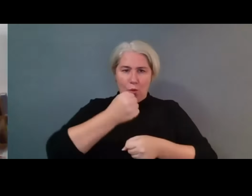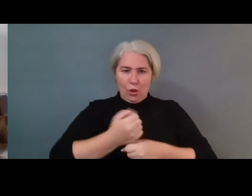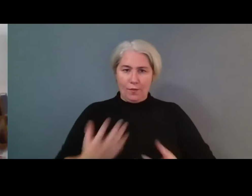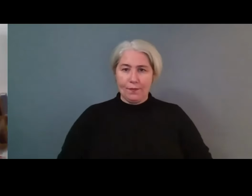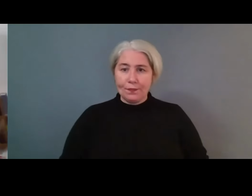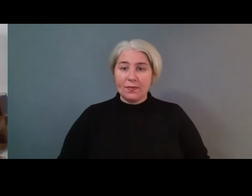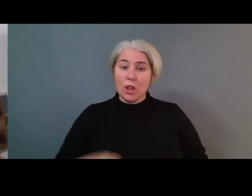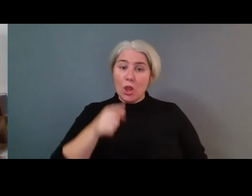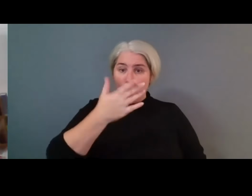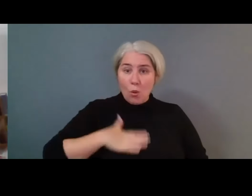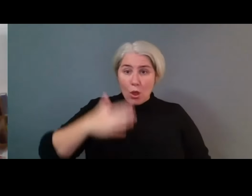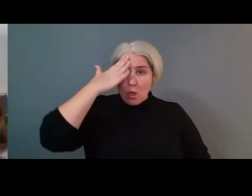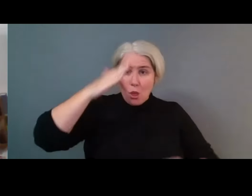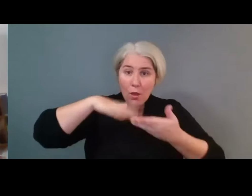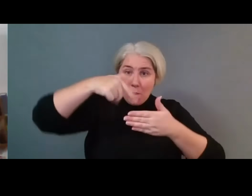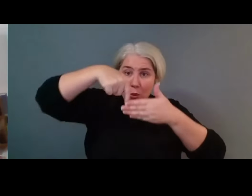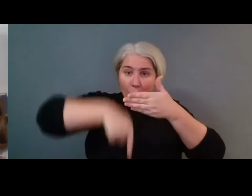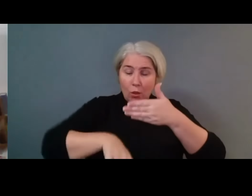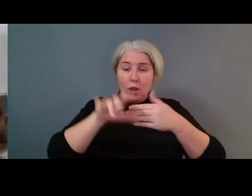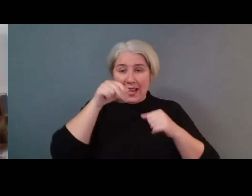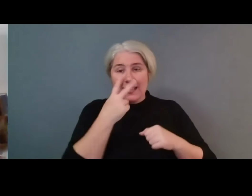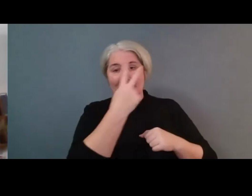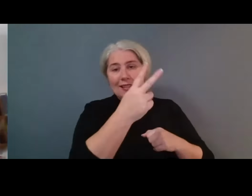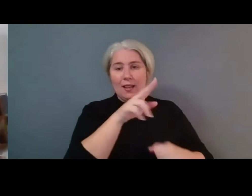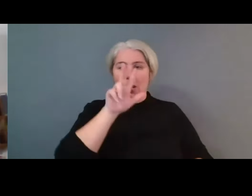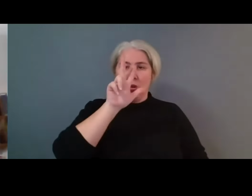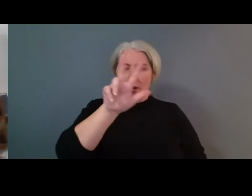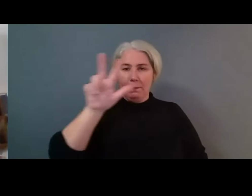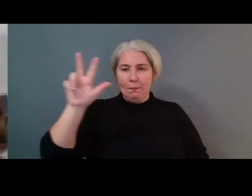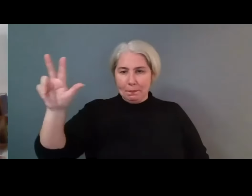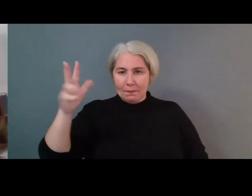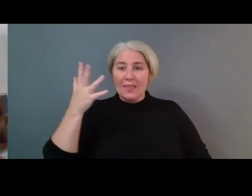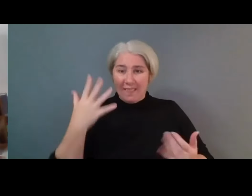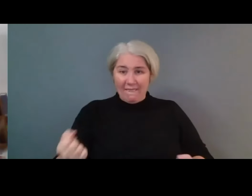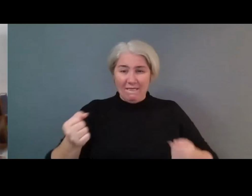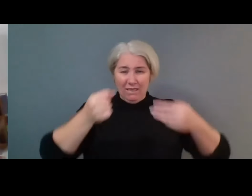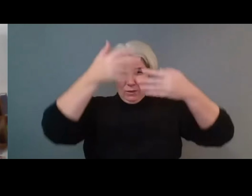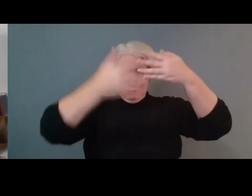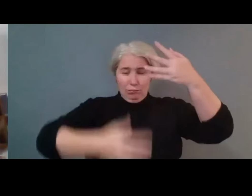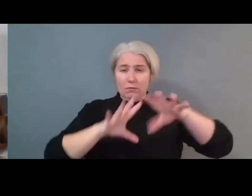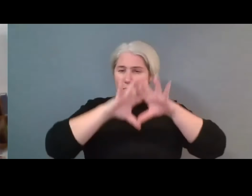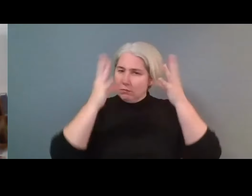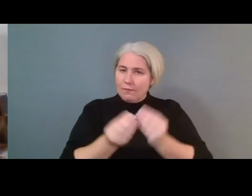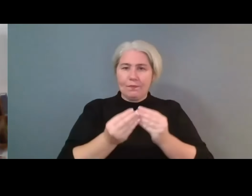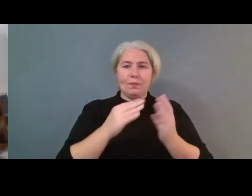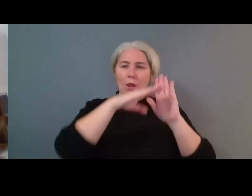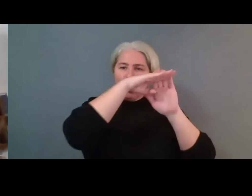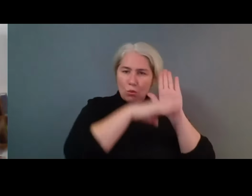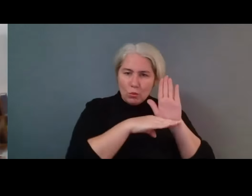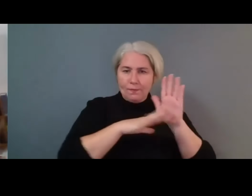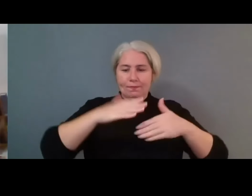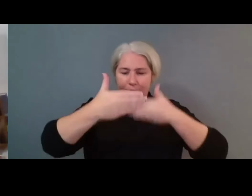the website of the treaty bodies. And it is always important to look at these rules of procedures in order to